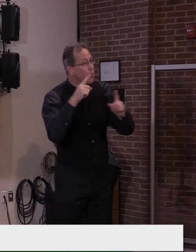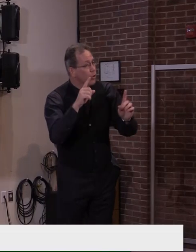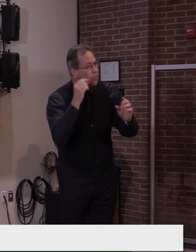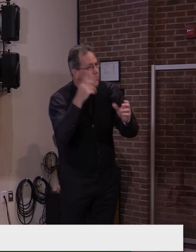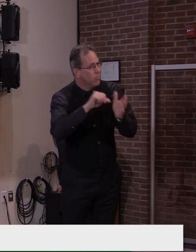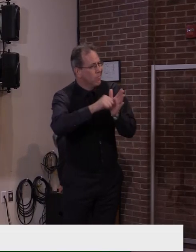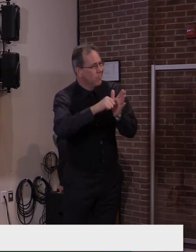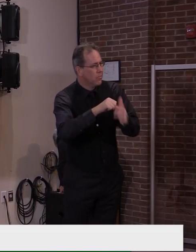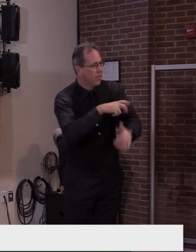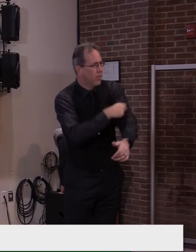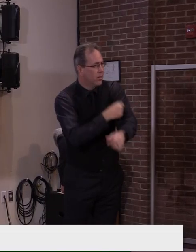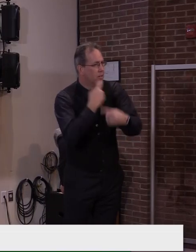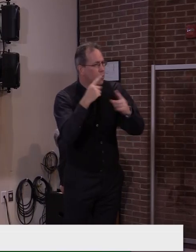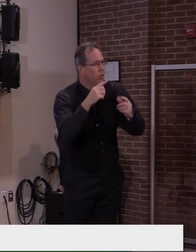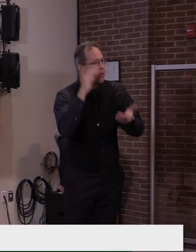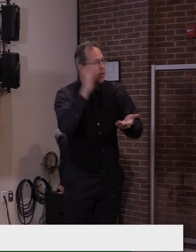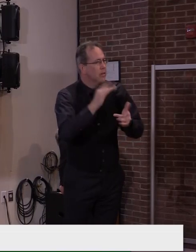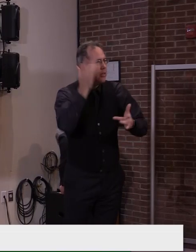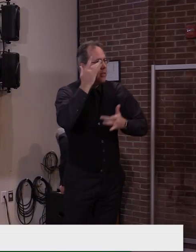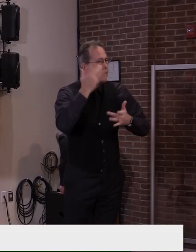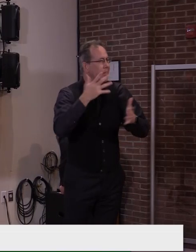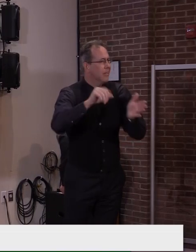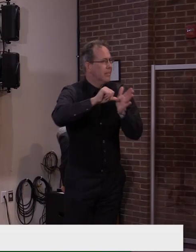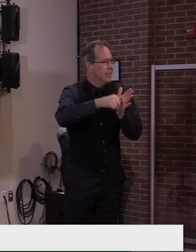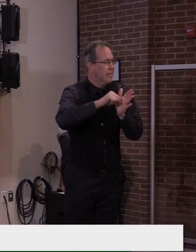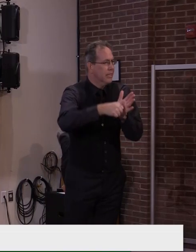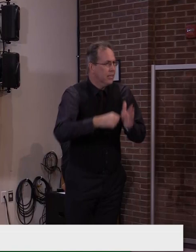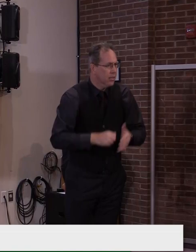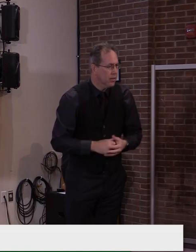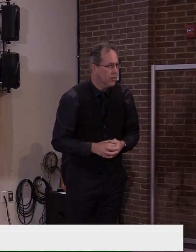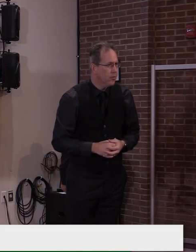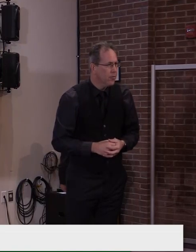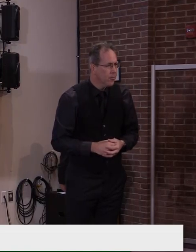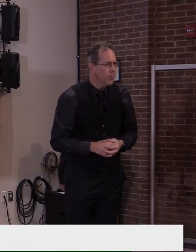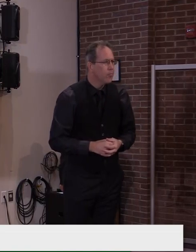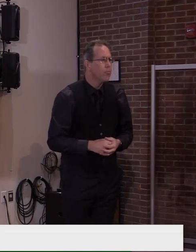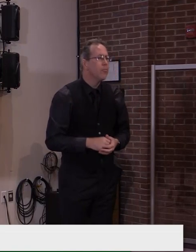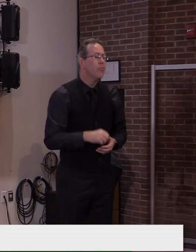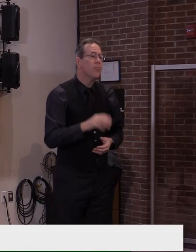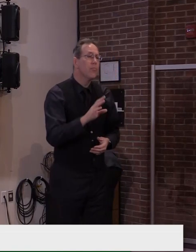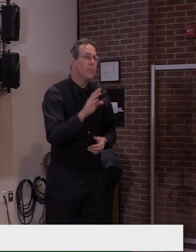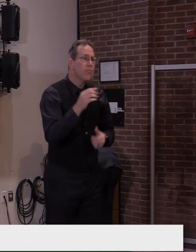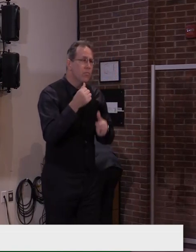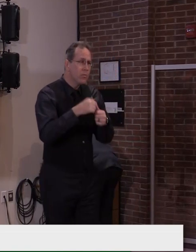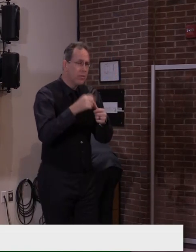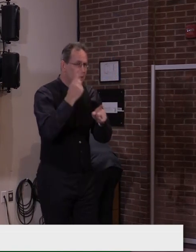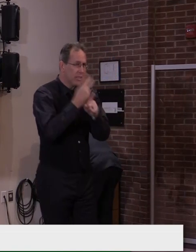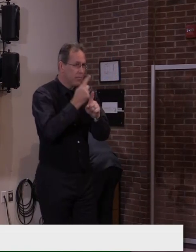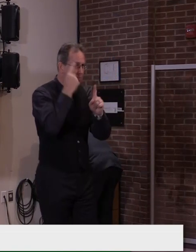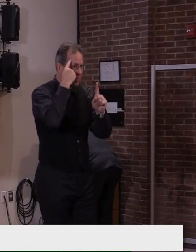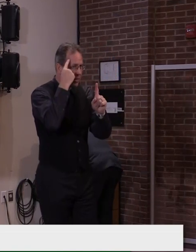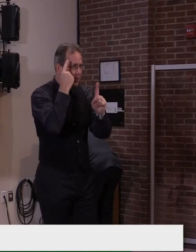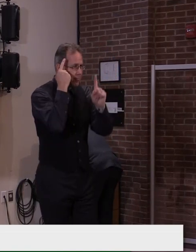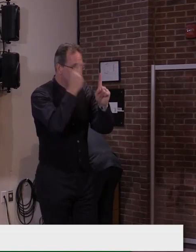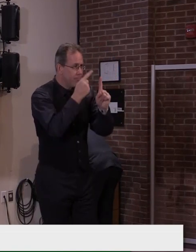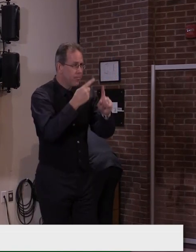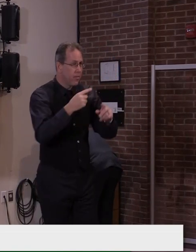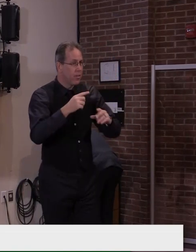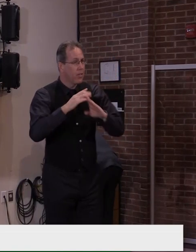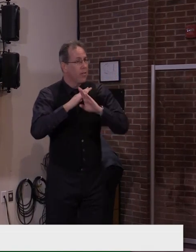So again, keep your eye on the right ball. The ball is vaccines are meant to